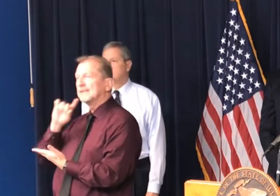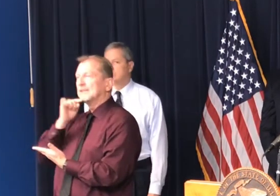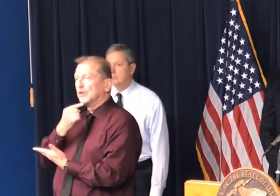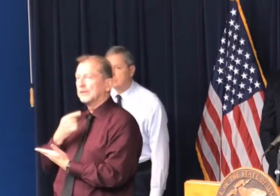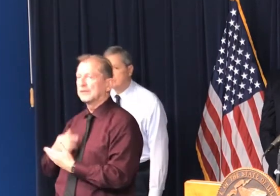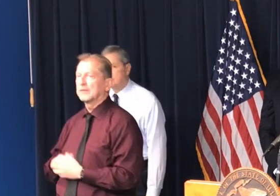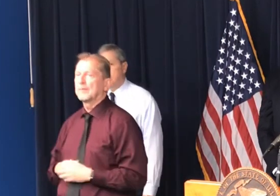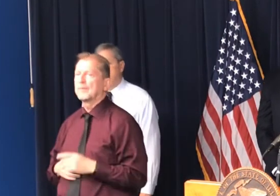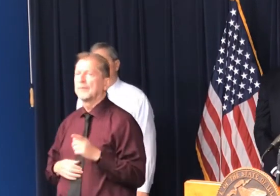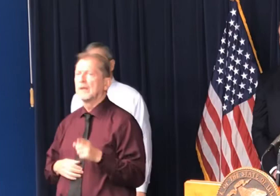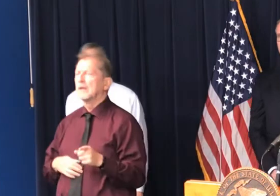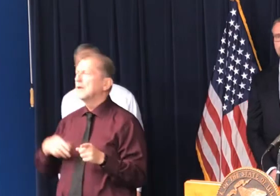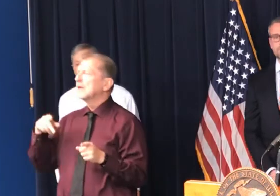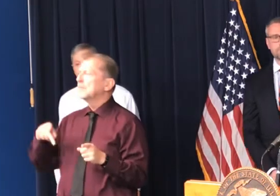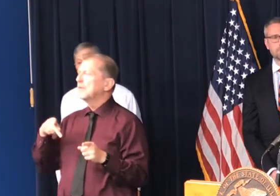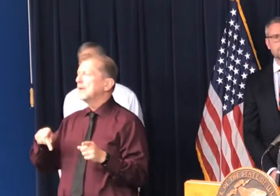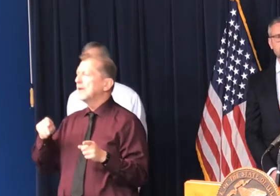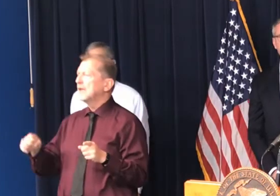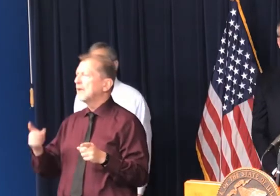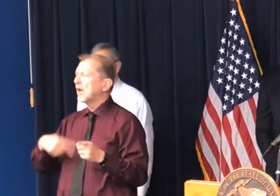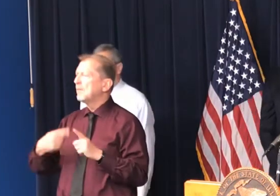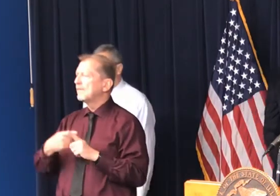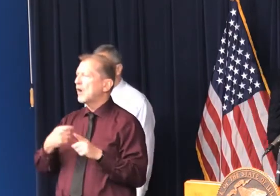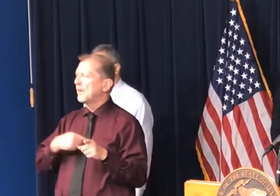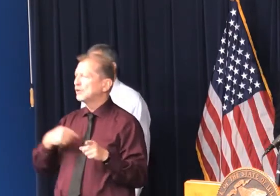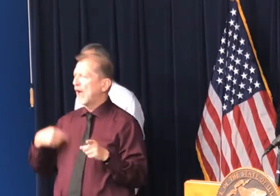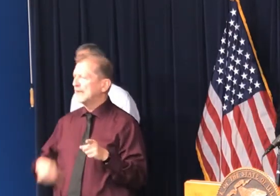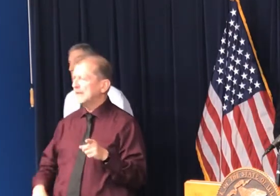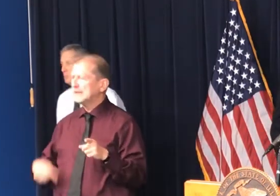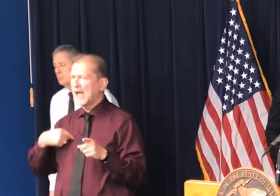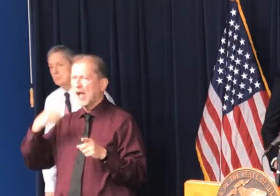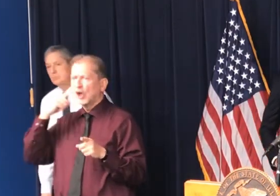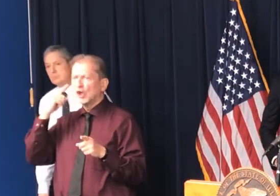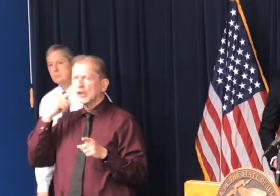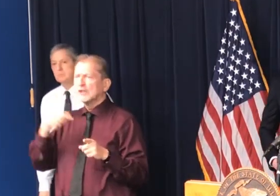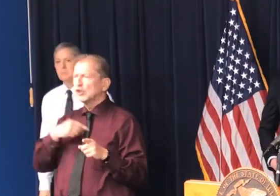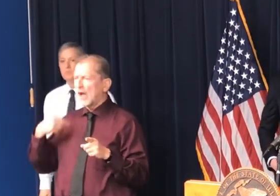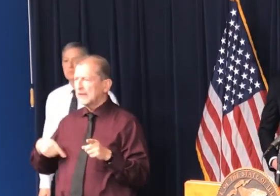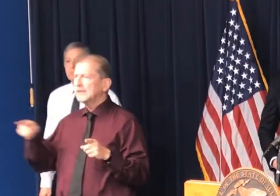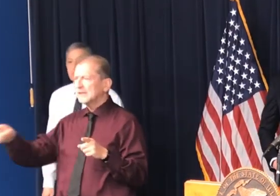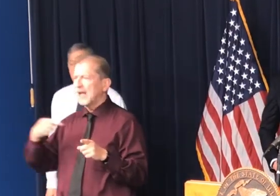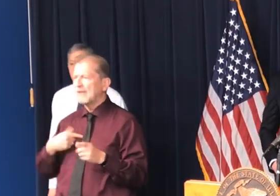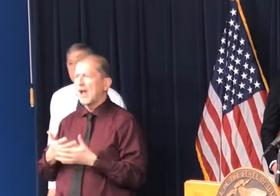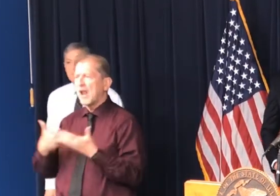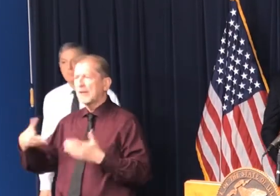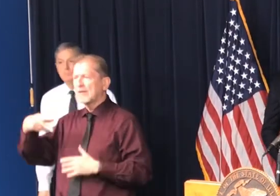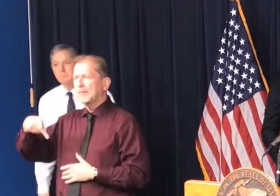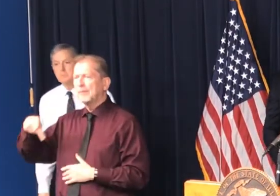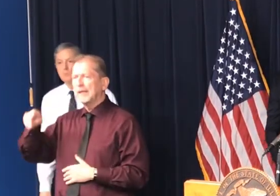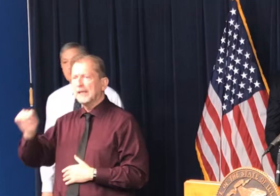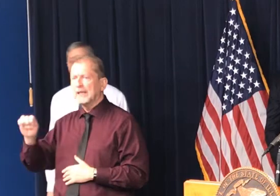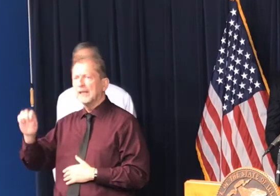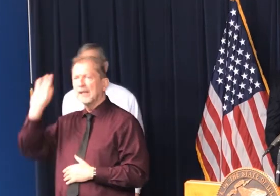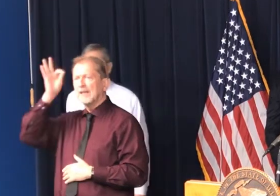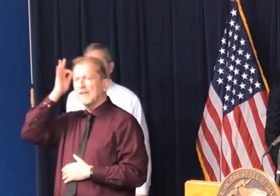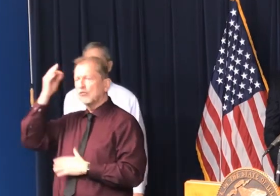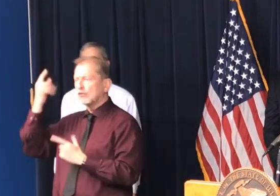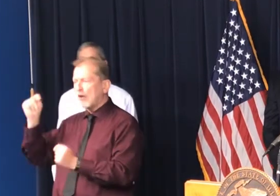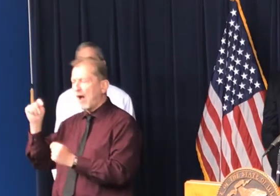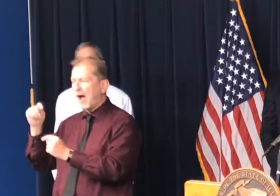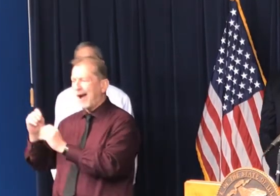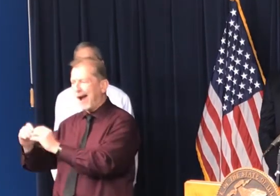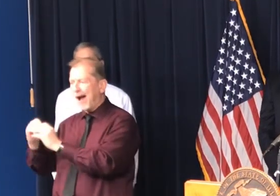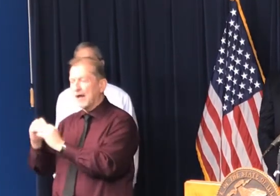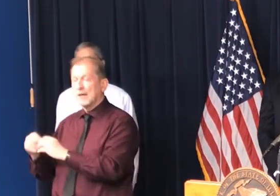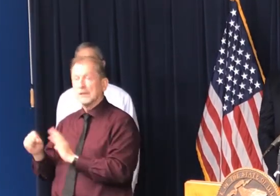serious. Have you been able to get PPE from Chinese manufacturers? Because I know they've got a lot of PPE, obviously, in China. The federal government's had trouble.